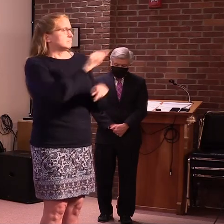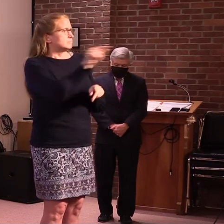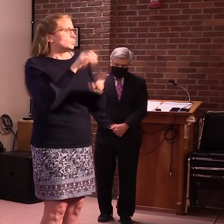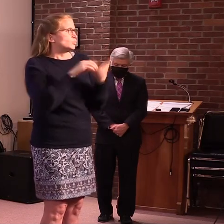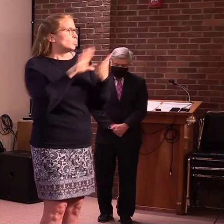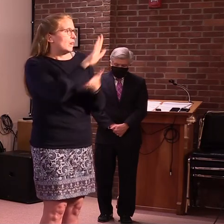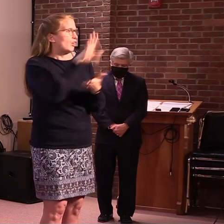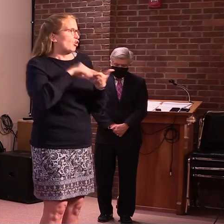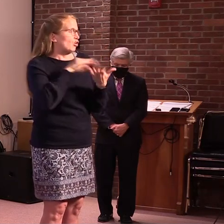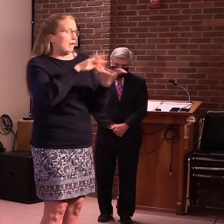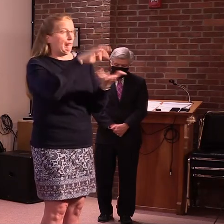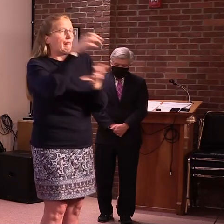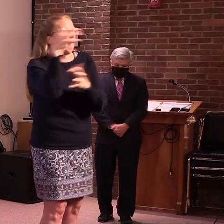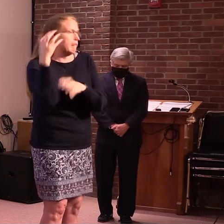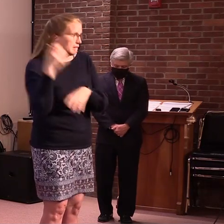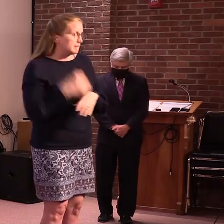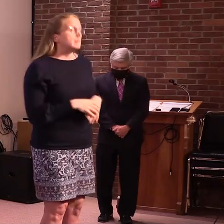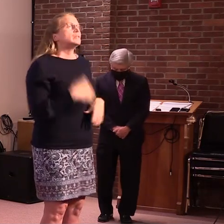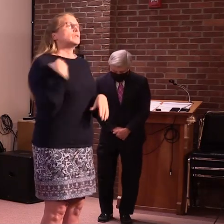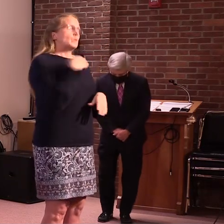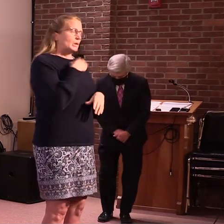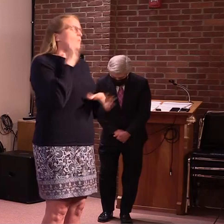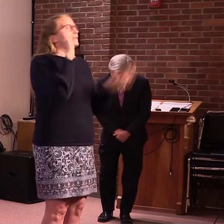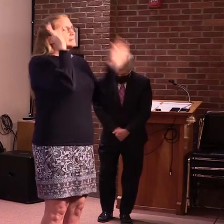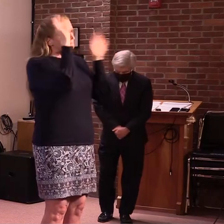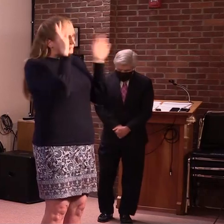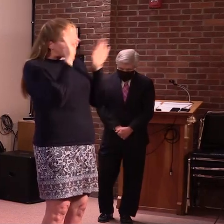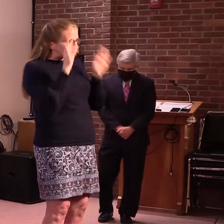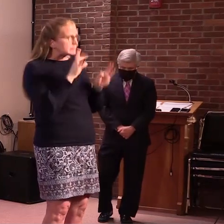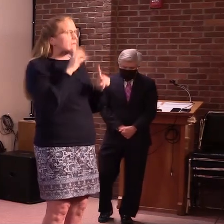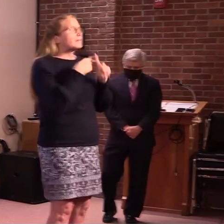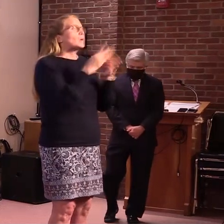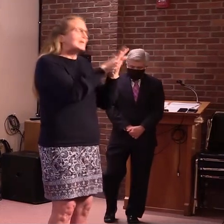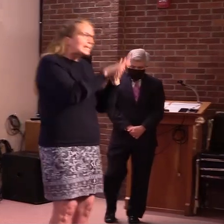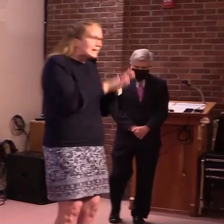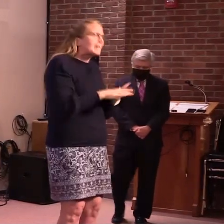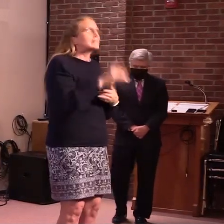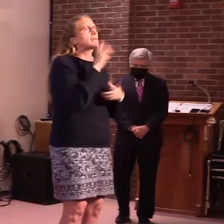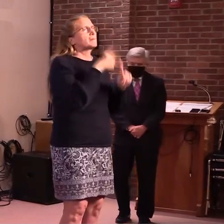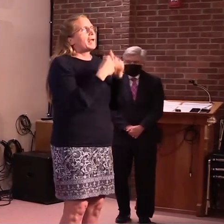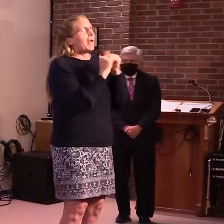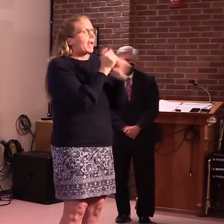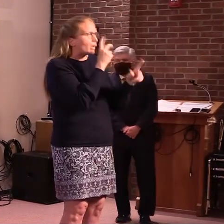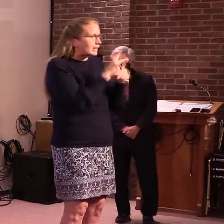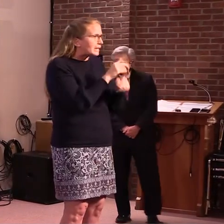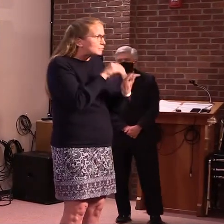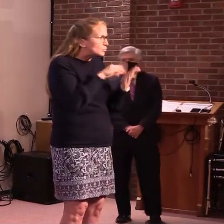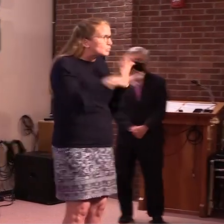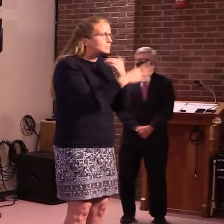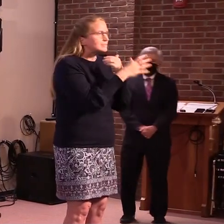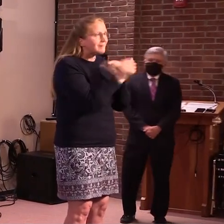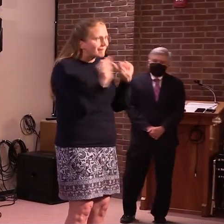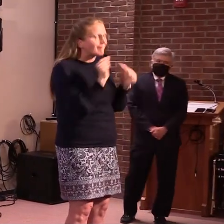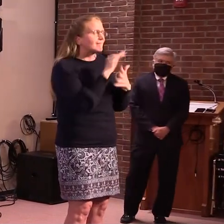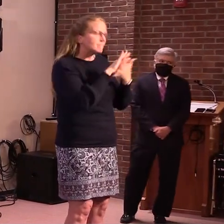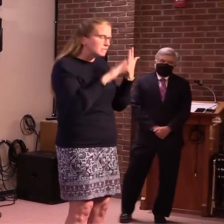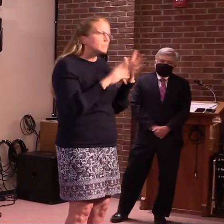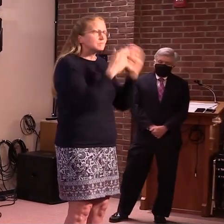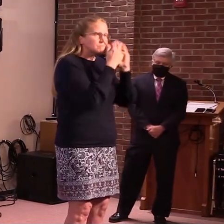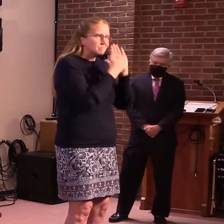precautions and safety measures schools will be required to implement in order to do so. The objectives of our guidance